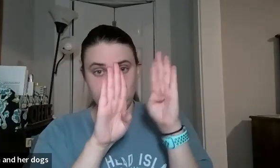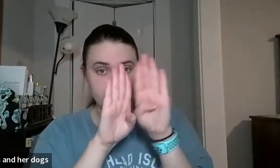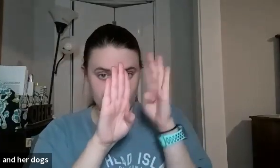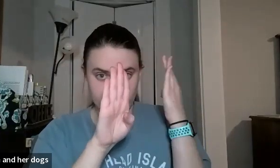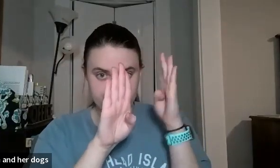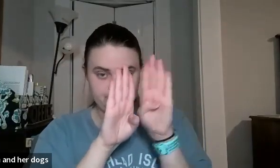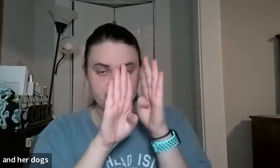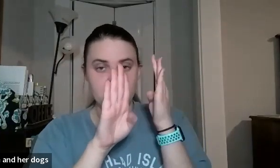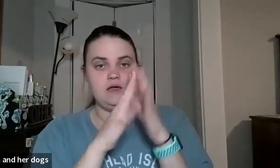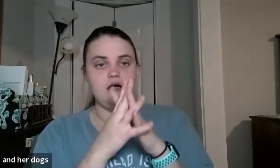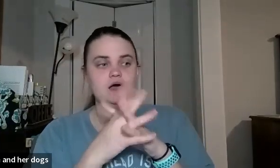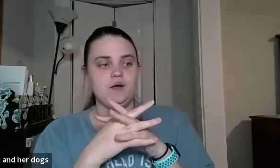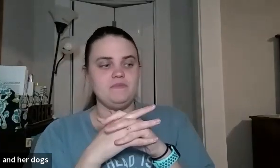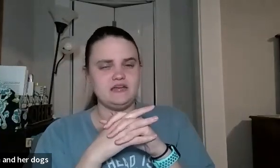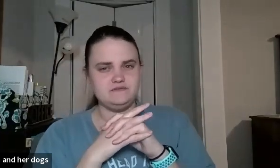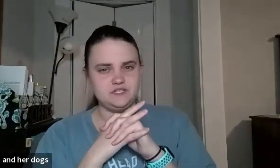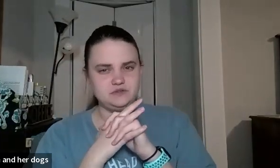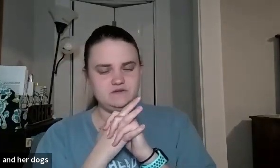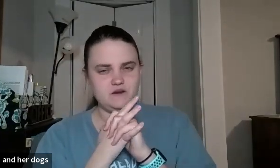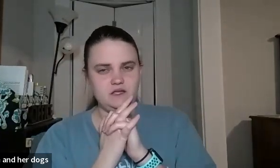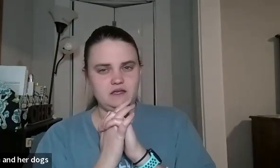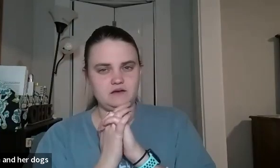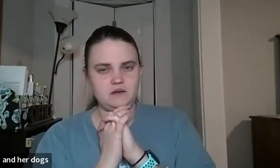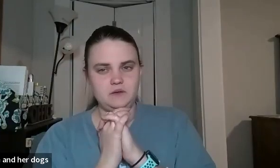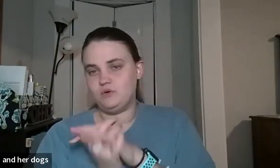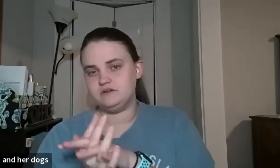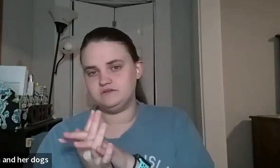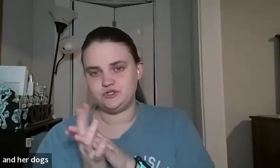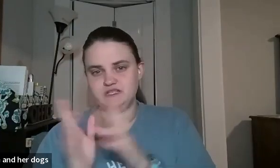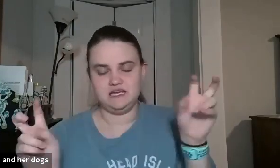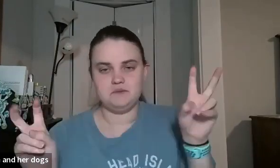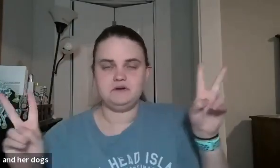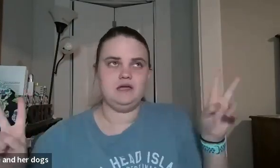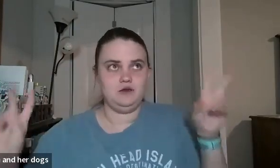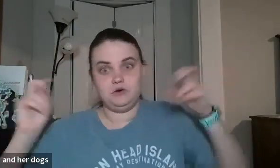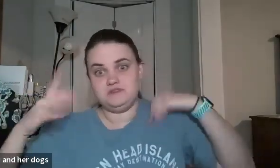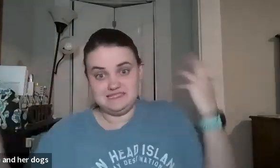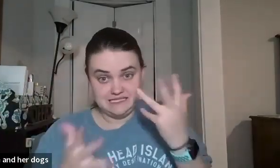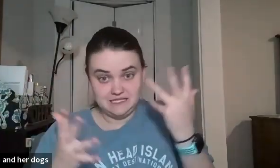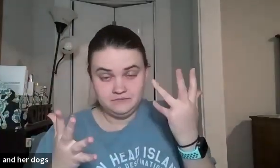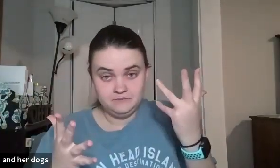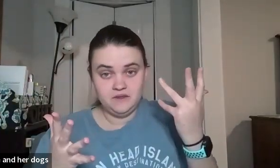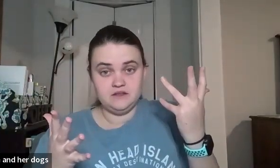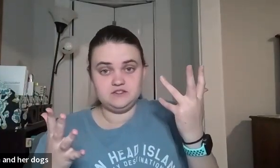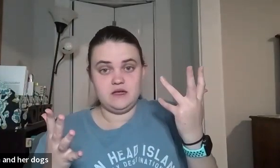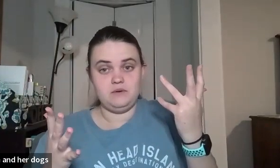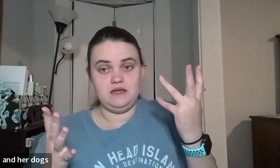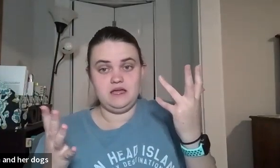one door. That's visually very important for setting up, air quote, the scene. So that way